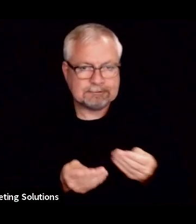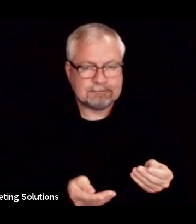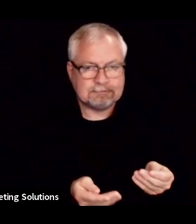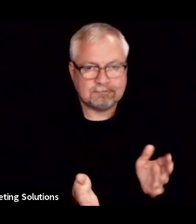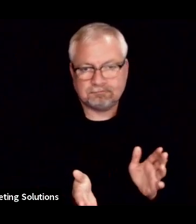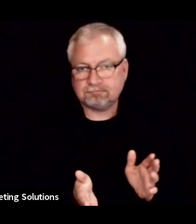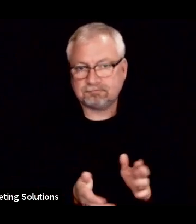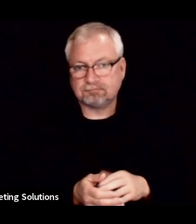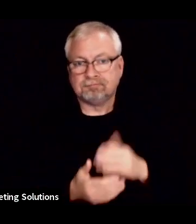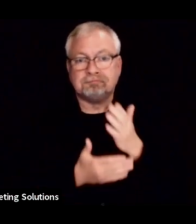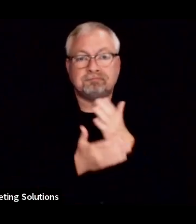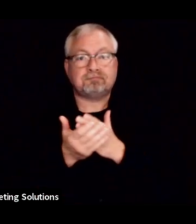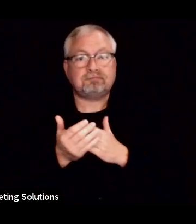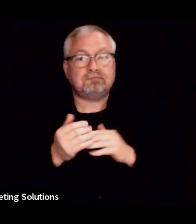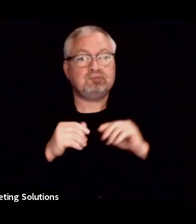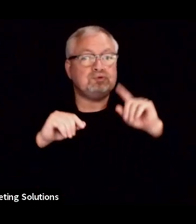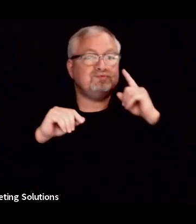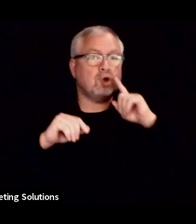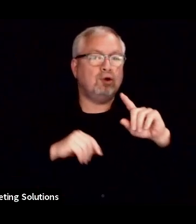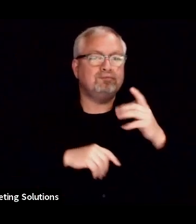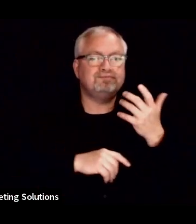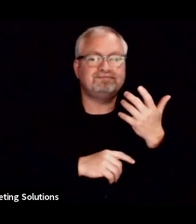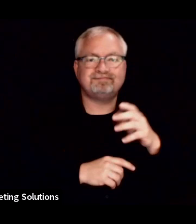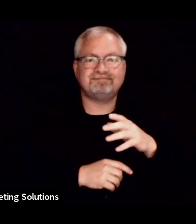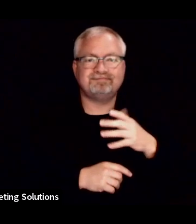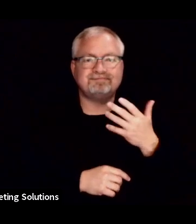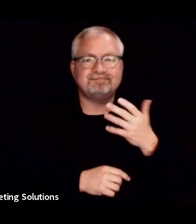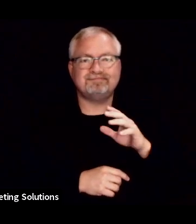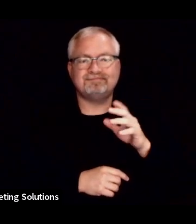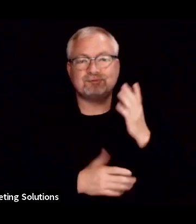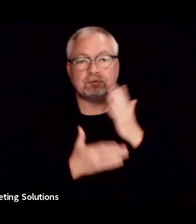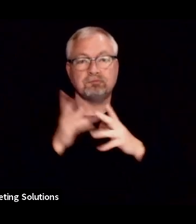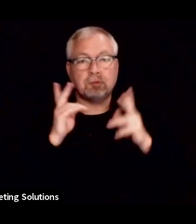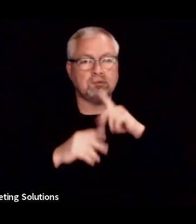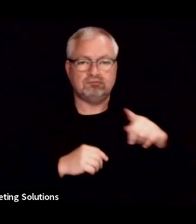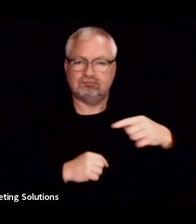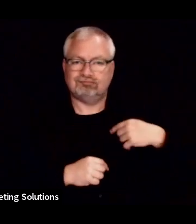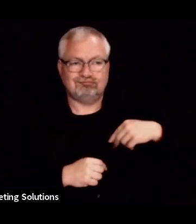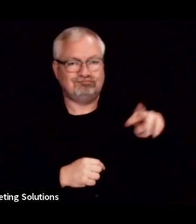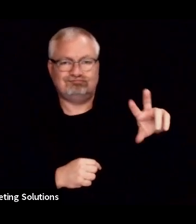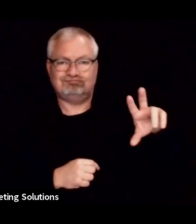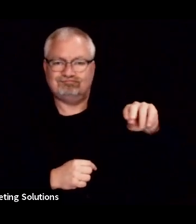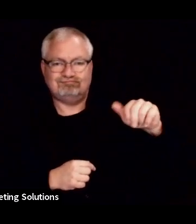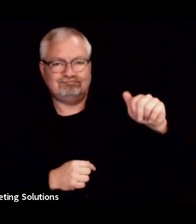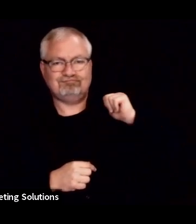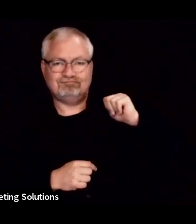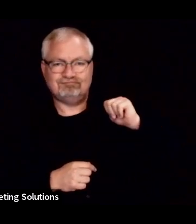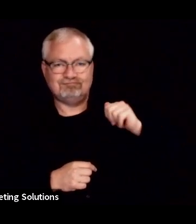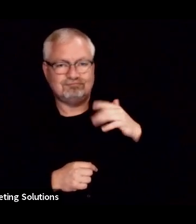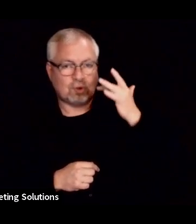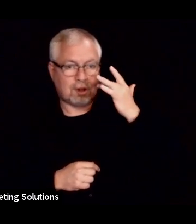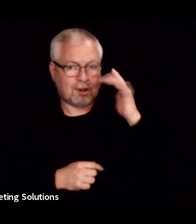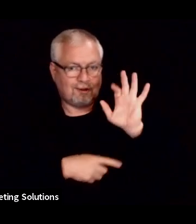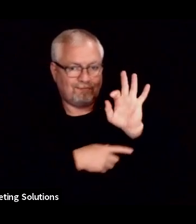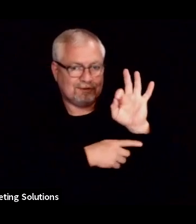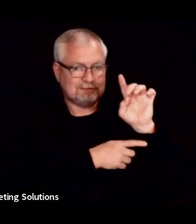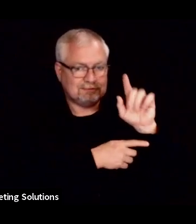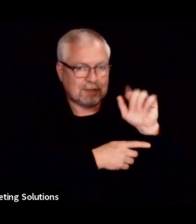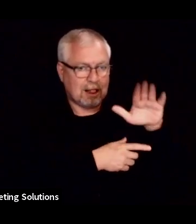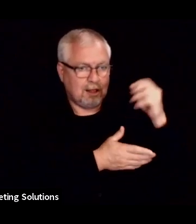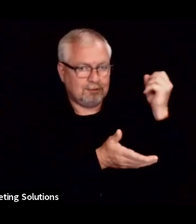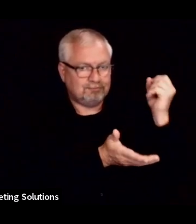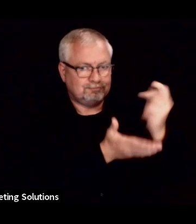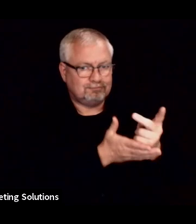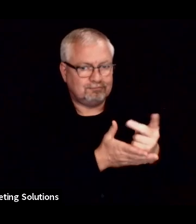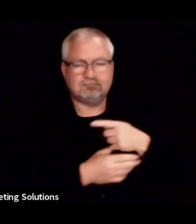don't want to receive remdesivir. It is not an FDA-approved product. It is under an